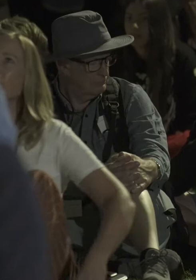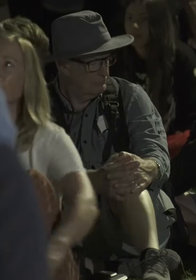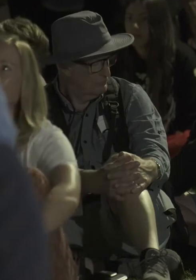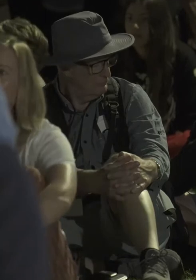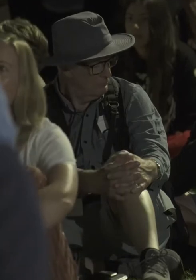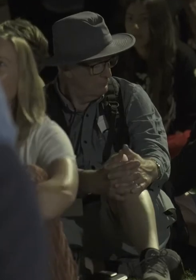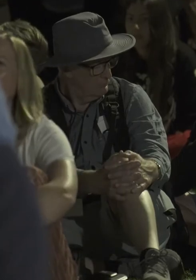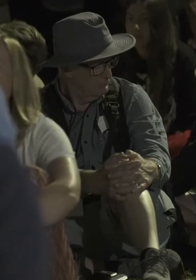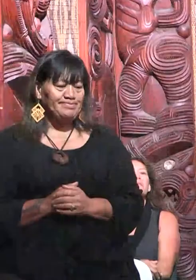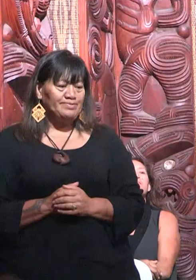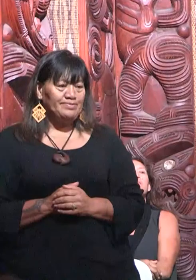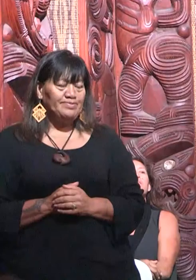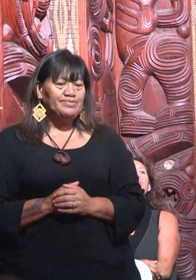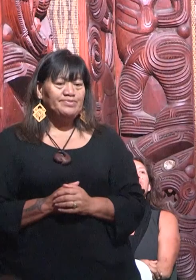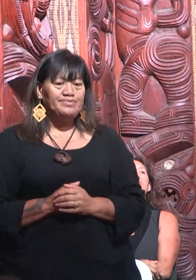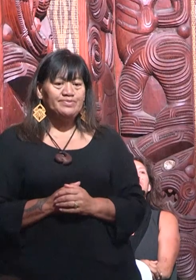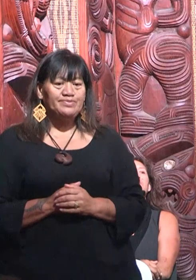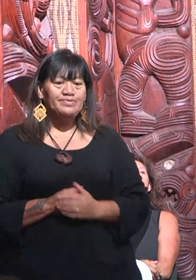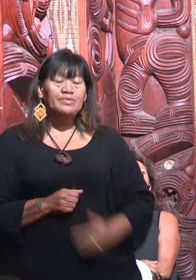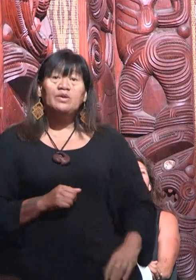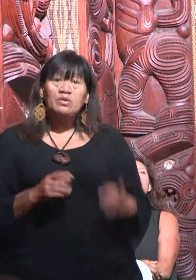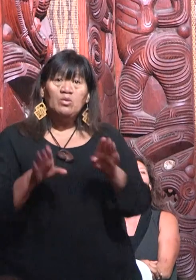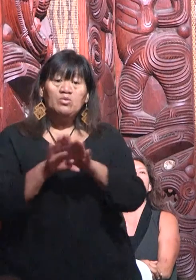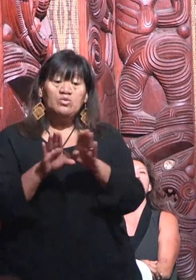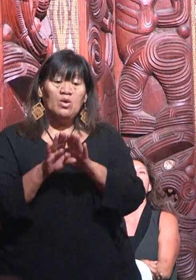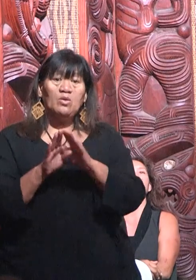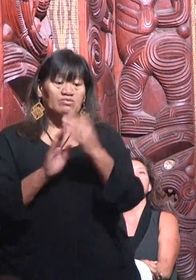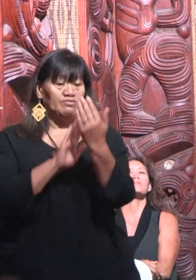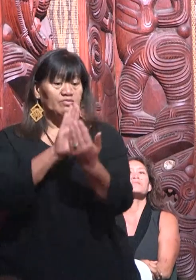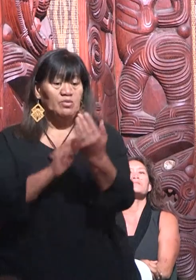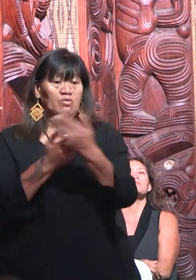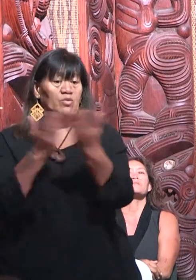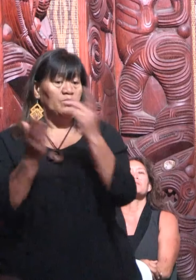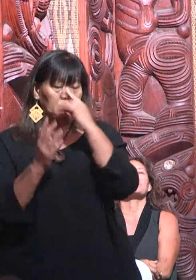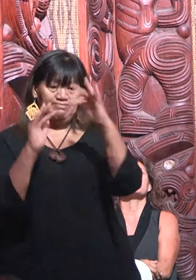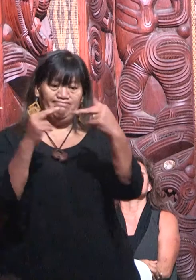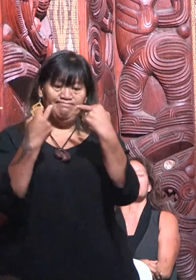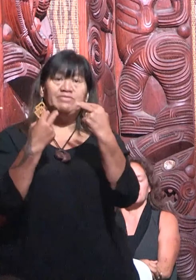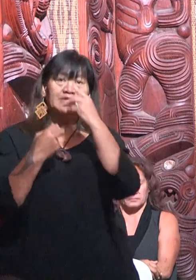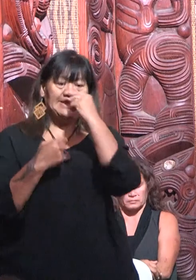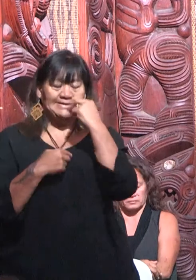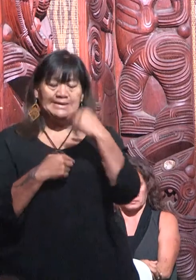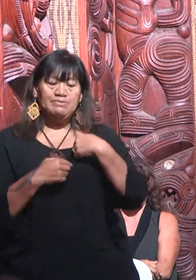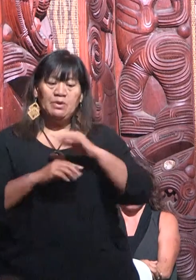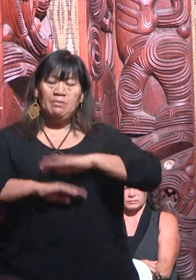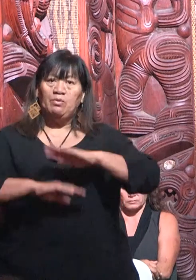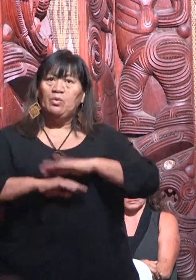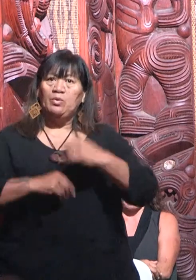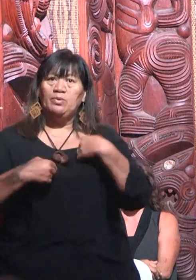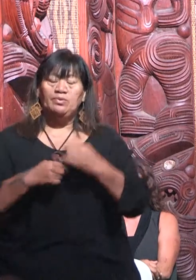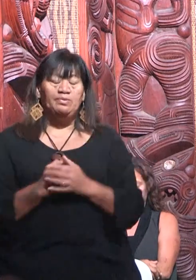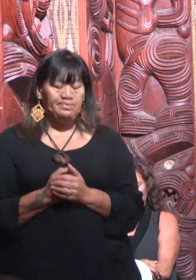Ki mua anō ki te aroaro o te tangata and before all people who come before us.